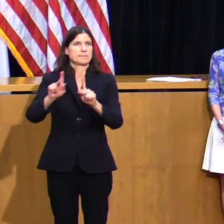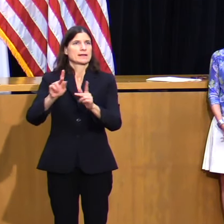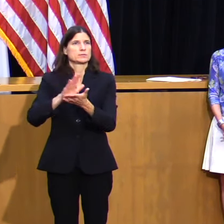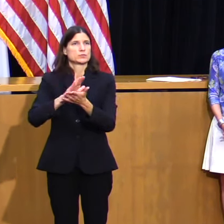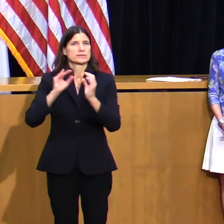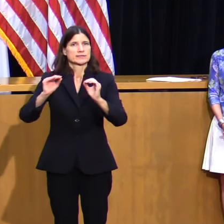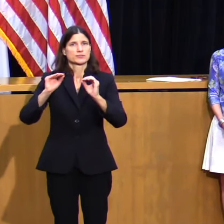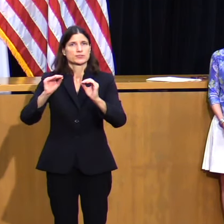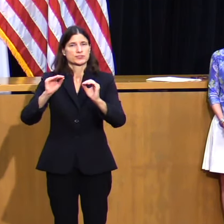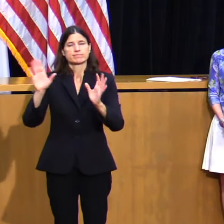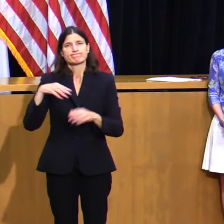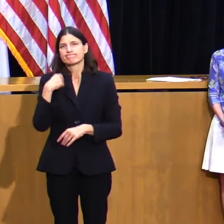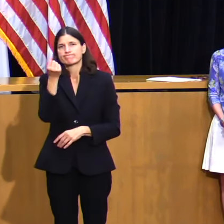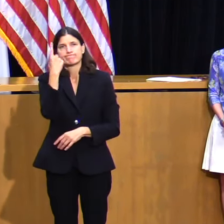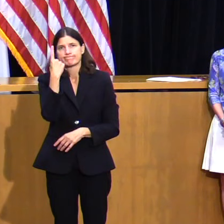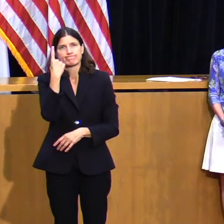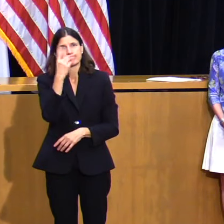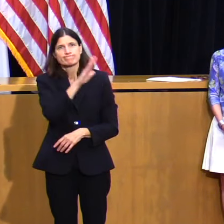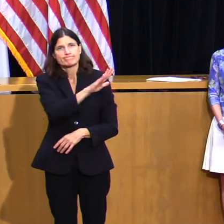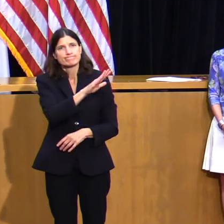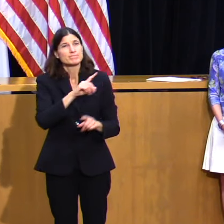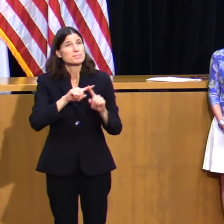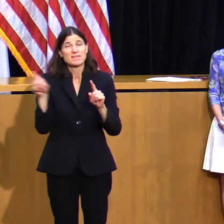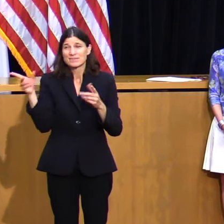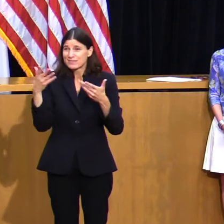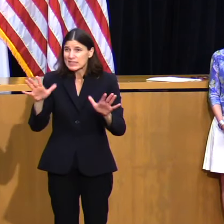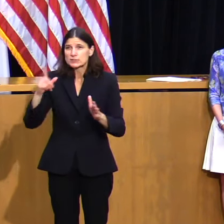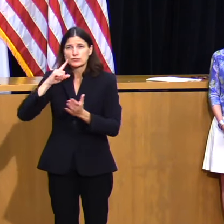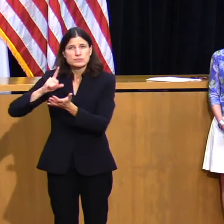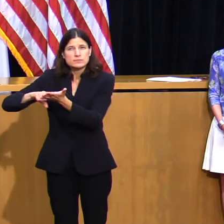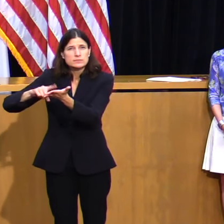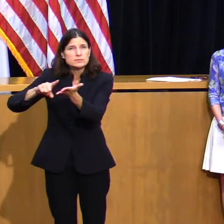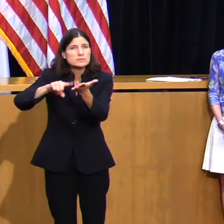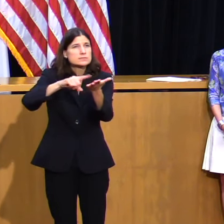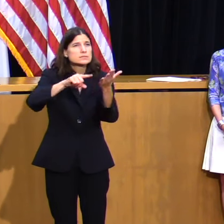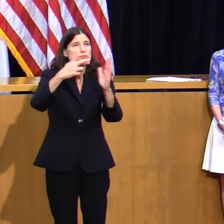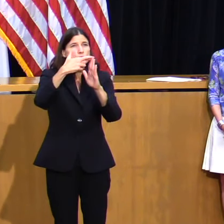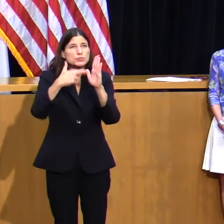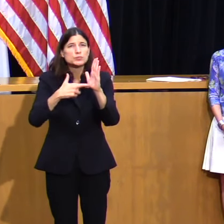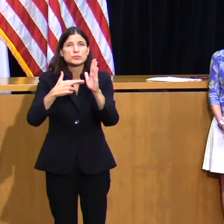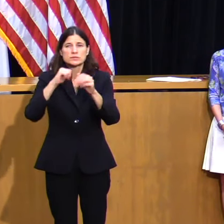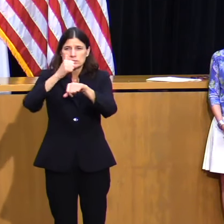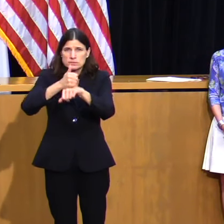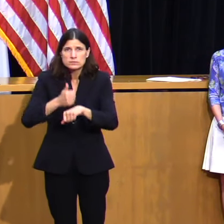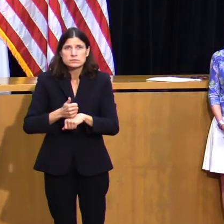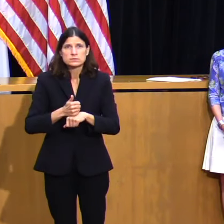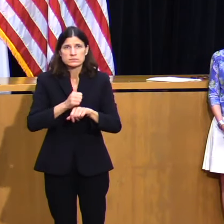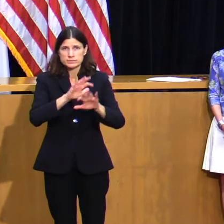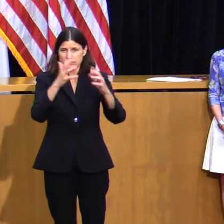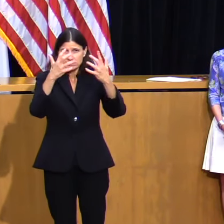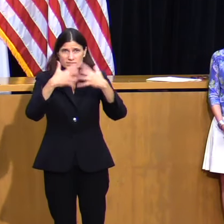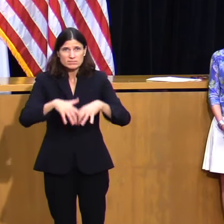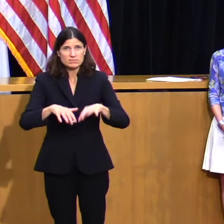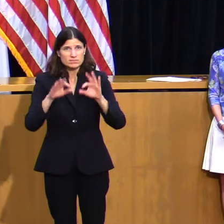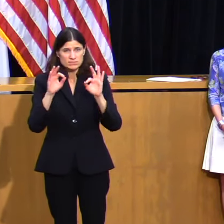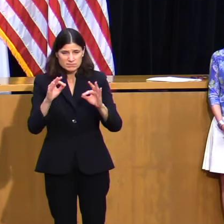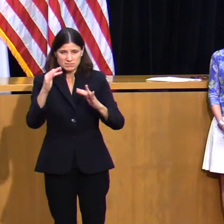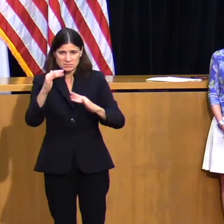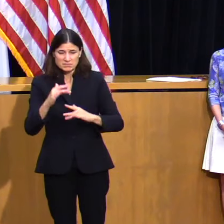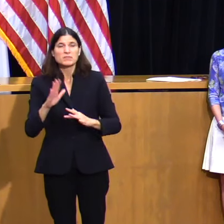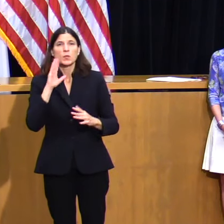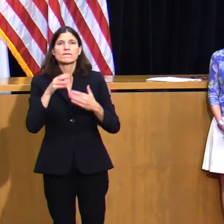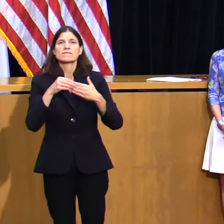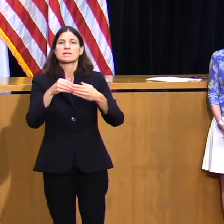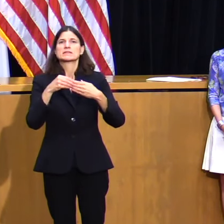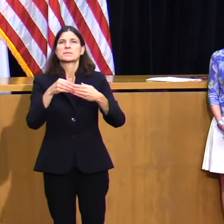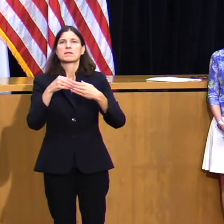criteria associated with sort of the opening of the school year every year. But I think it's our